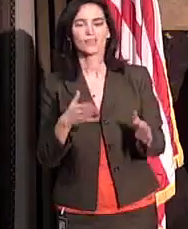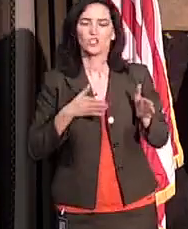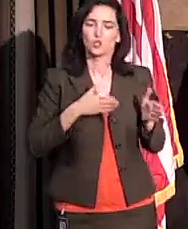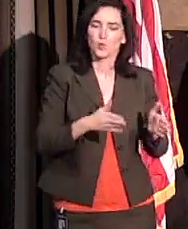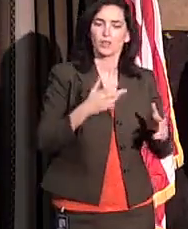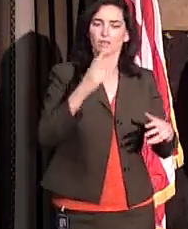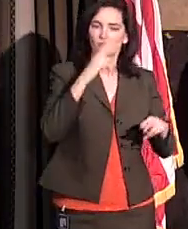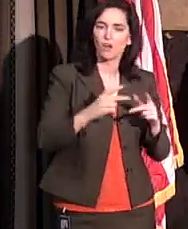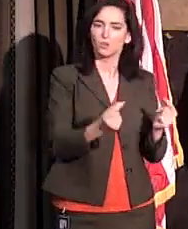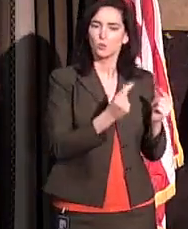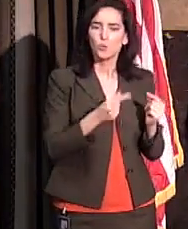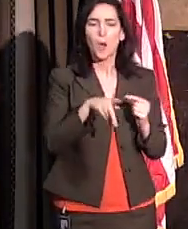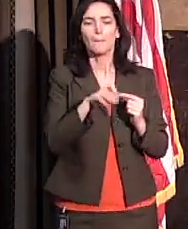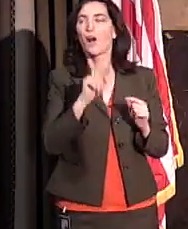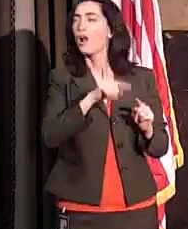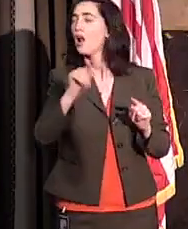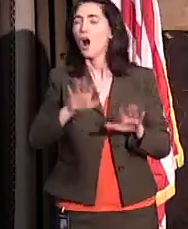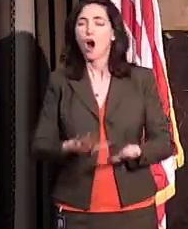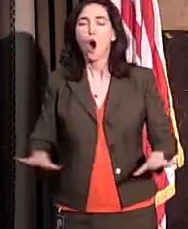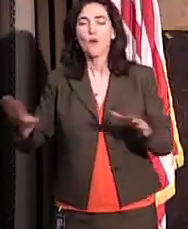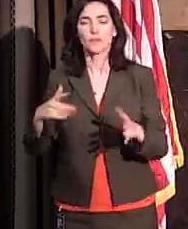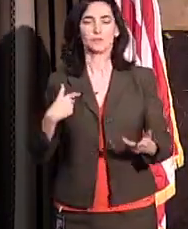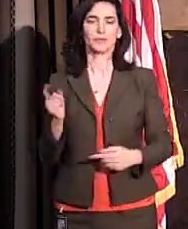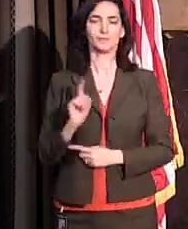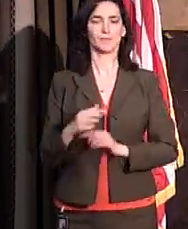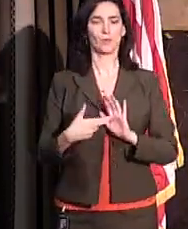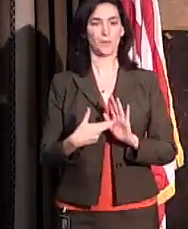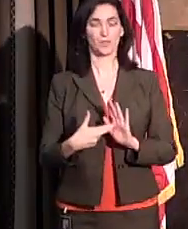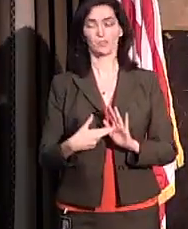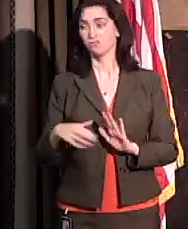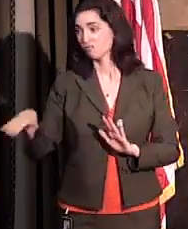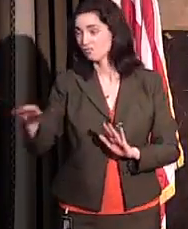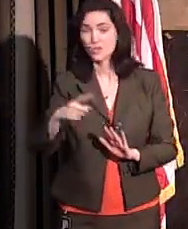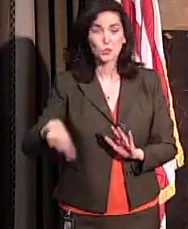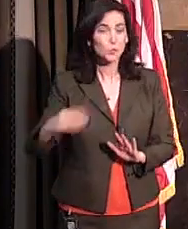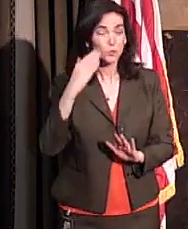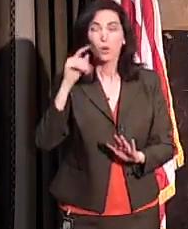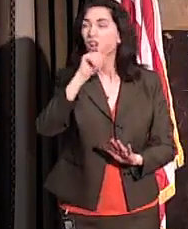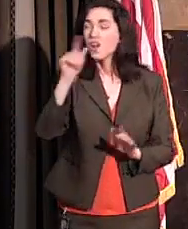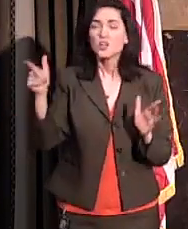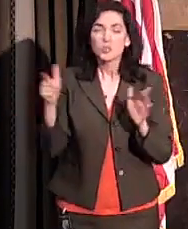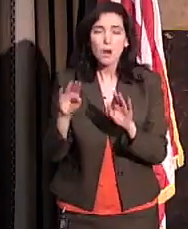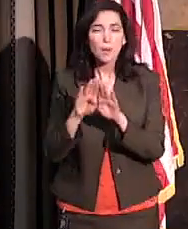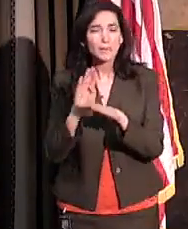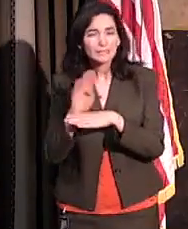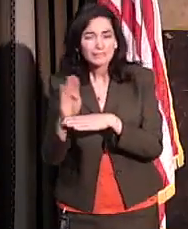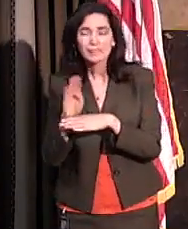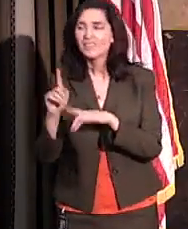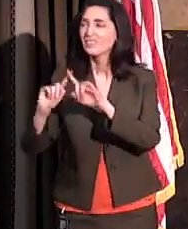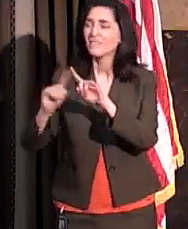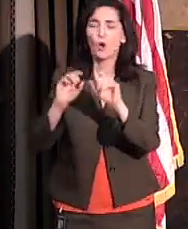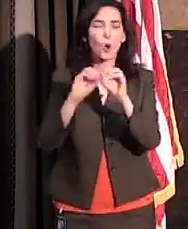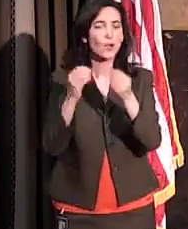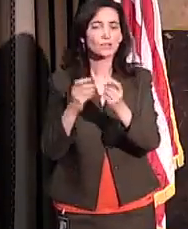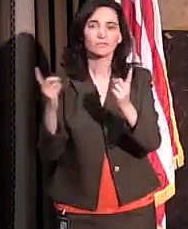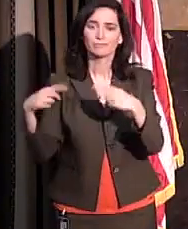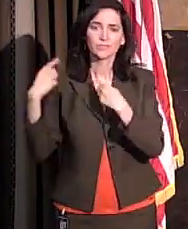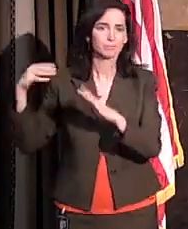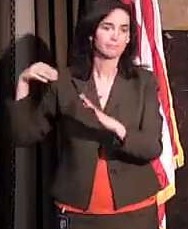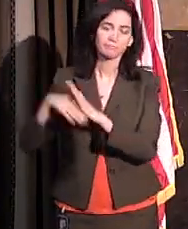all across our state. And I don't have to tell you that these small businesses and these organizations have been